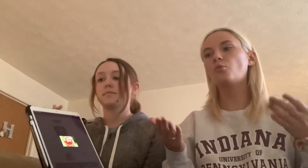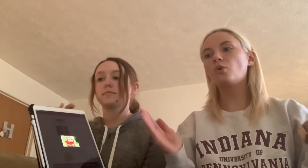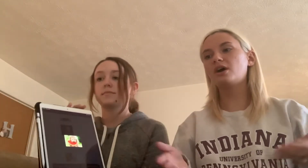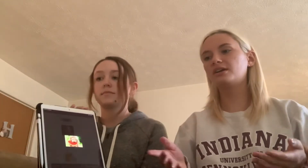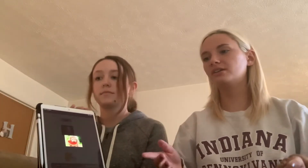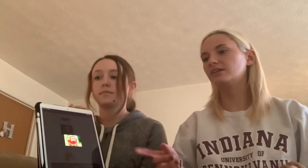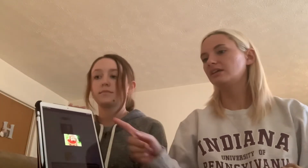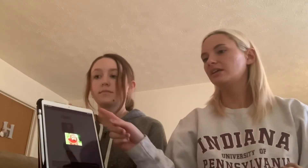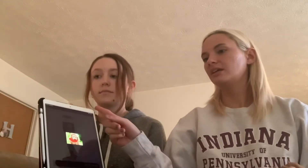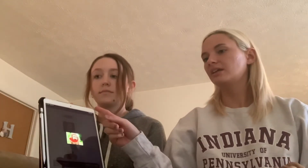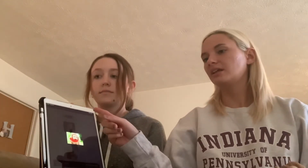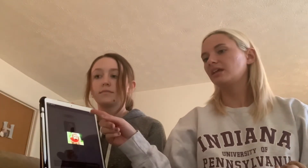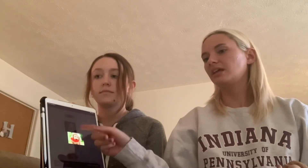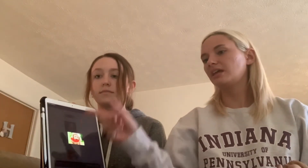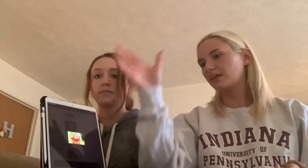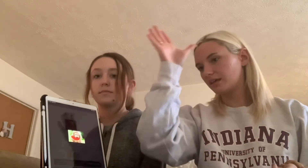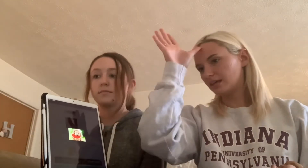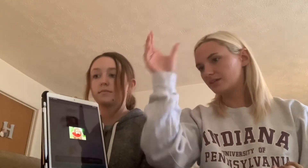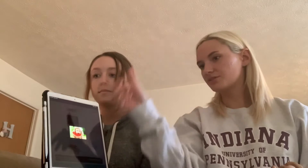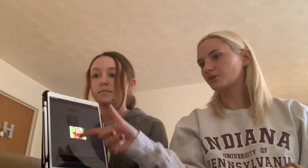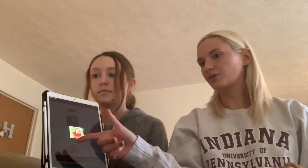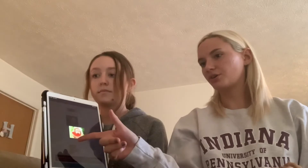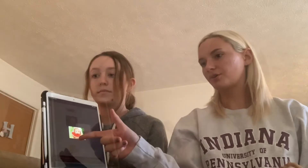What is the